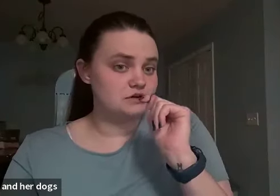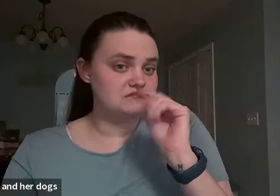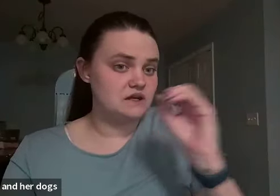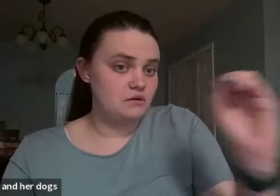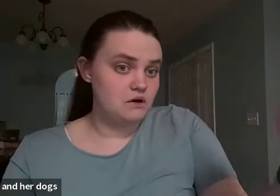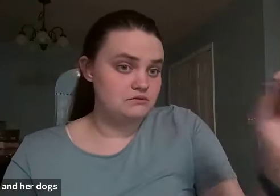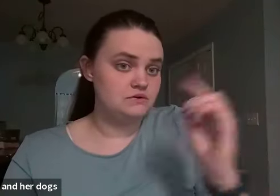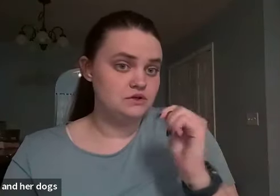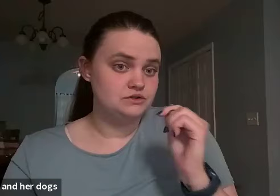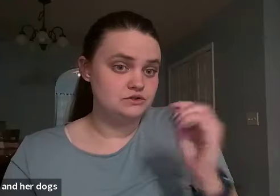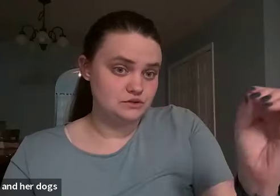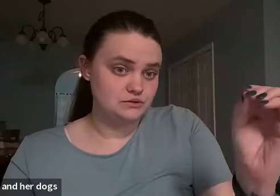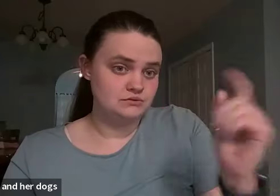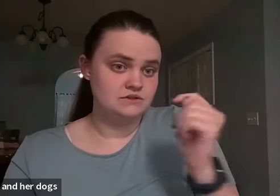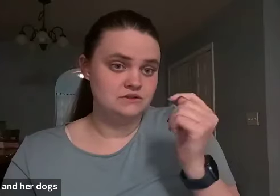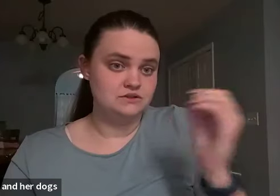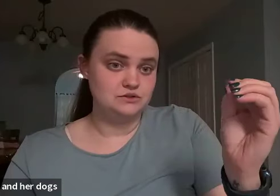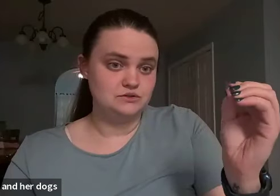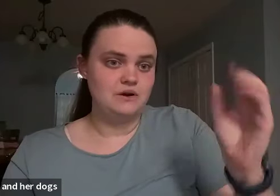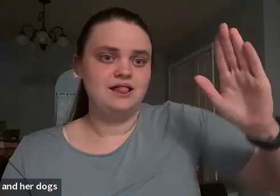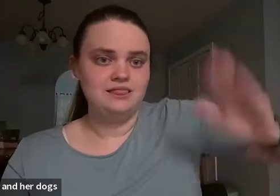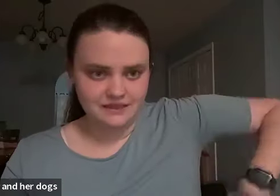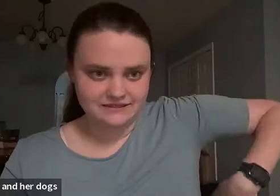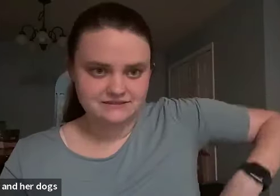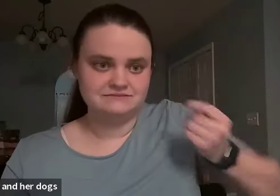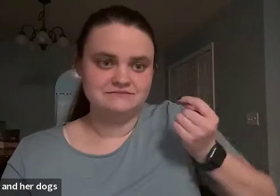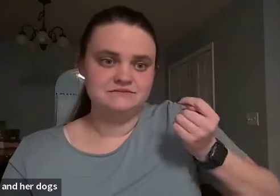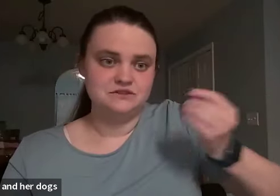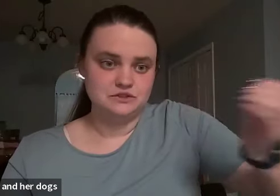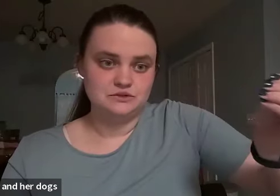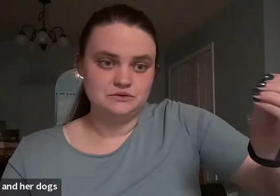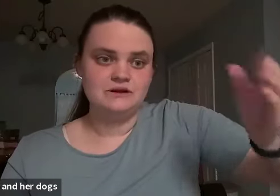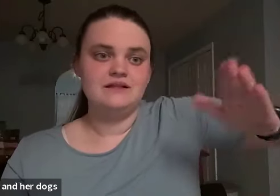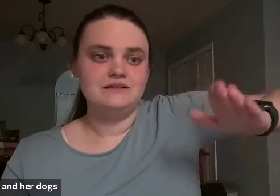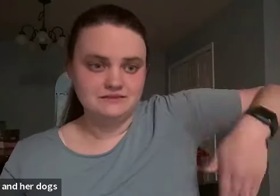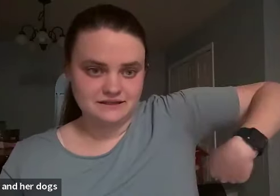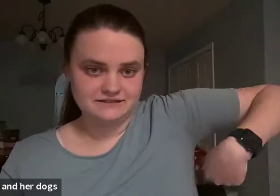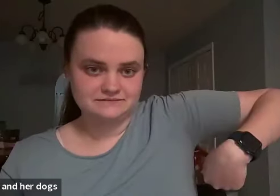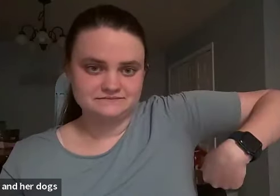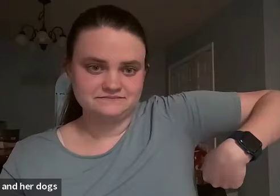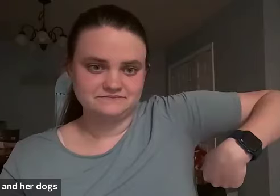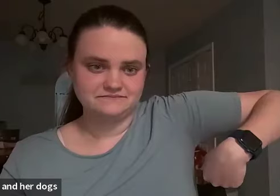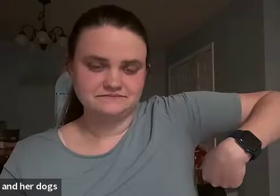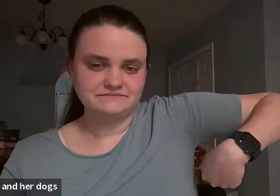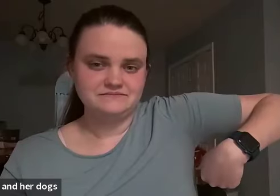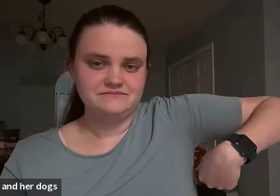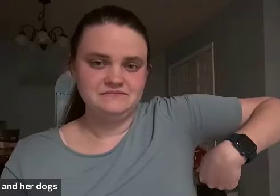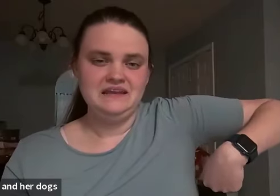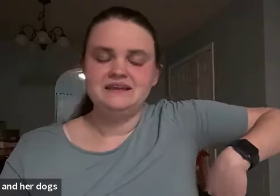You go TOO, too, too late, too late.